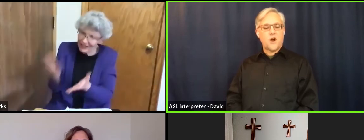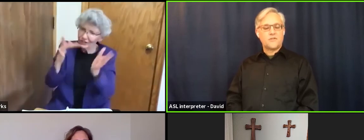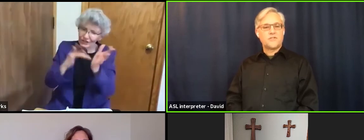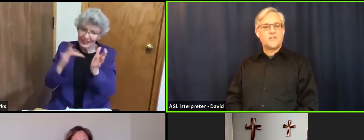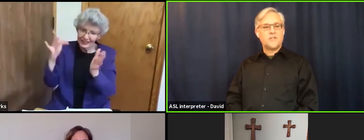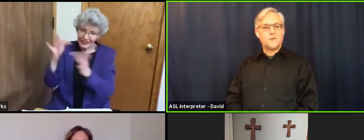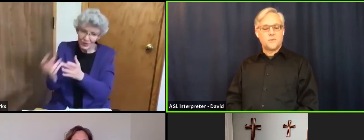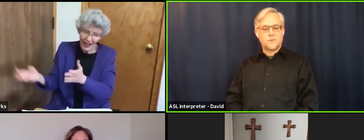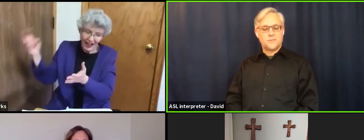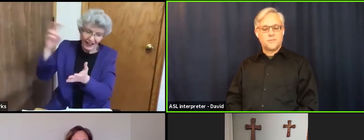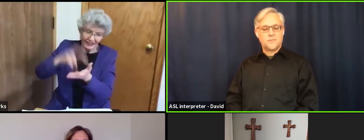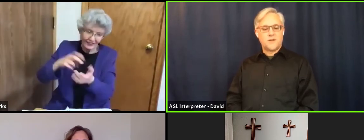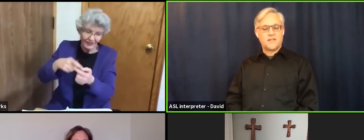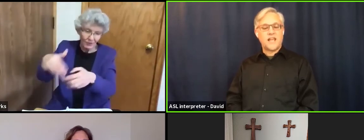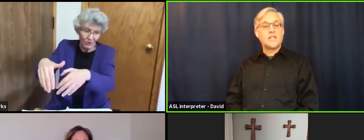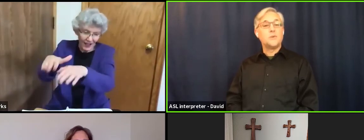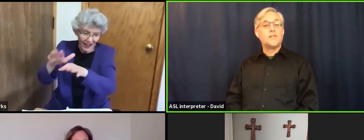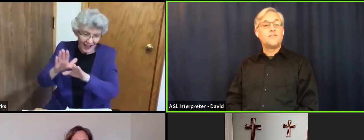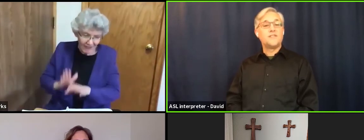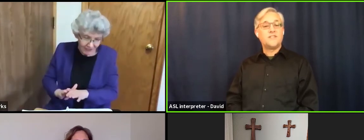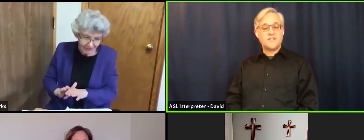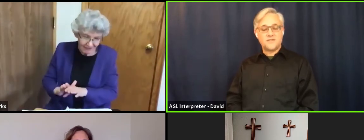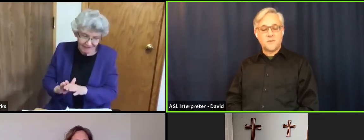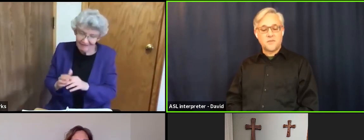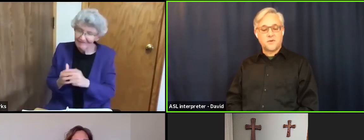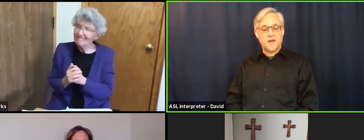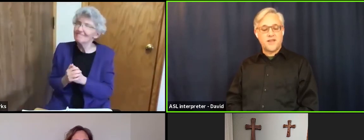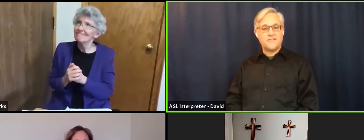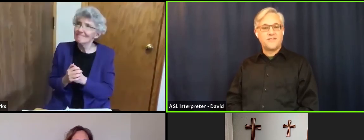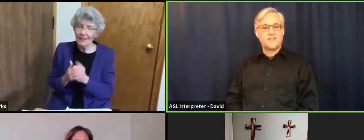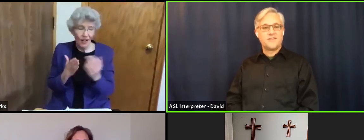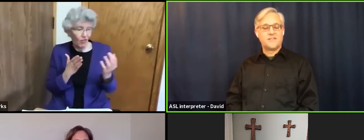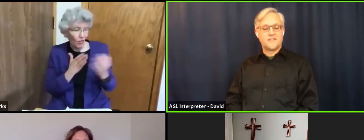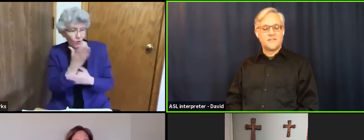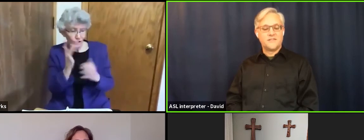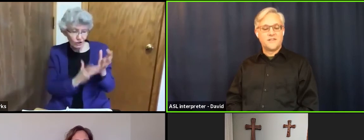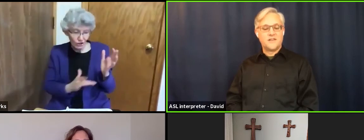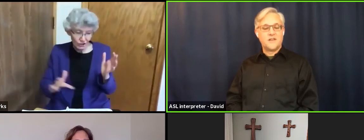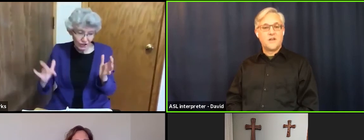Lift our hearts to you, like you lifted Jesus from the grave.